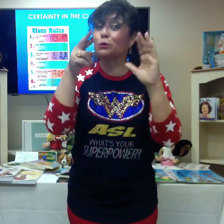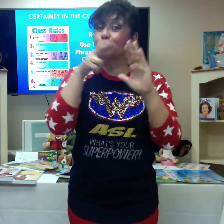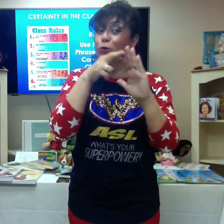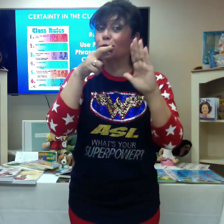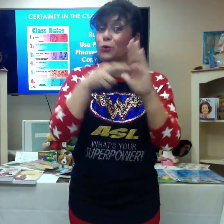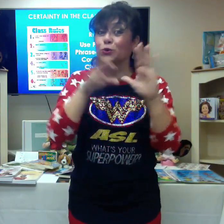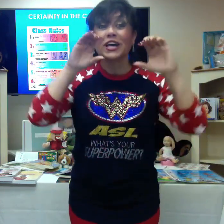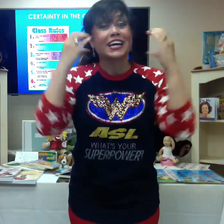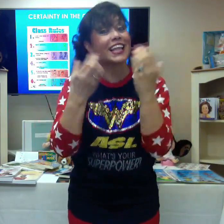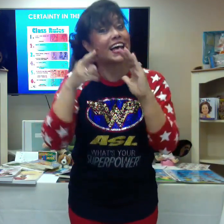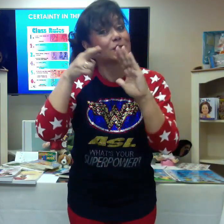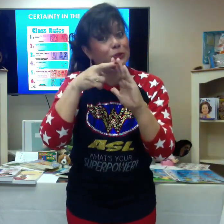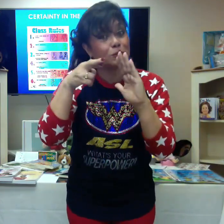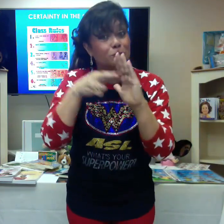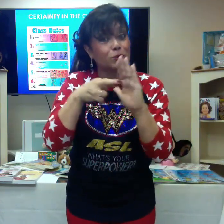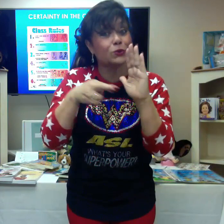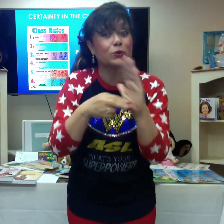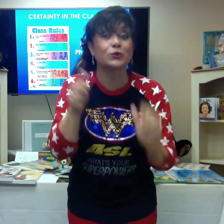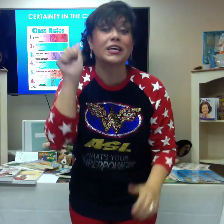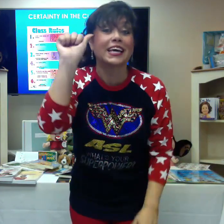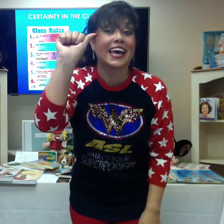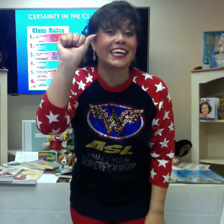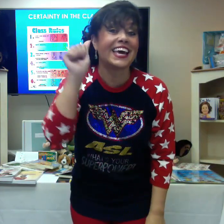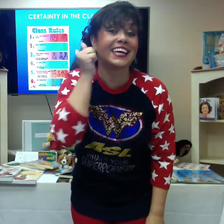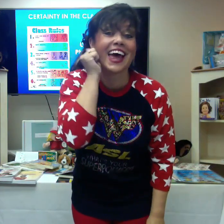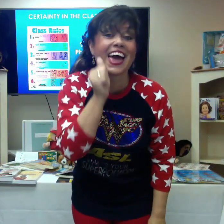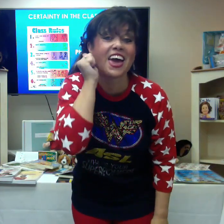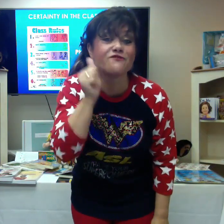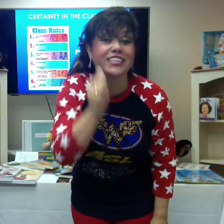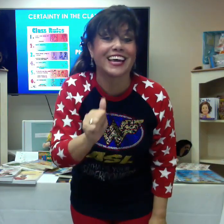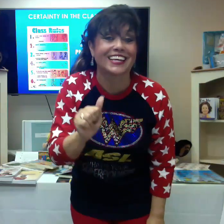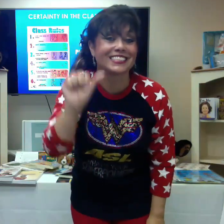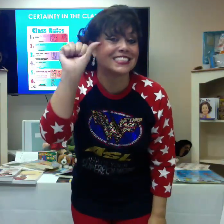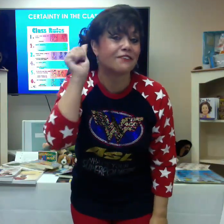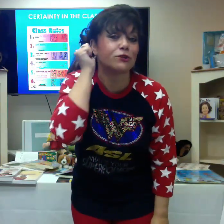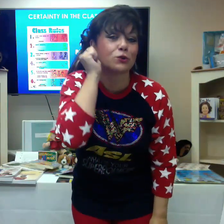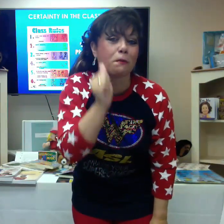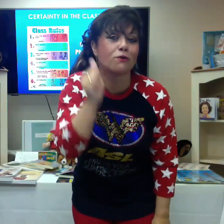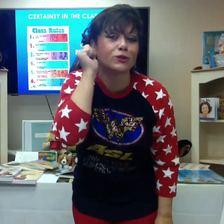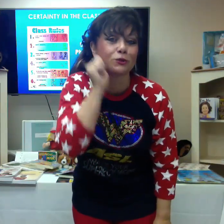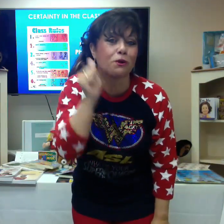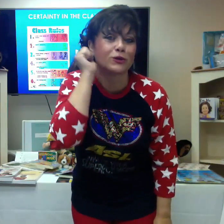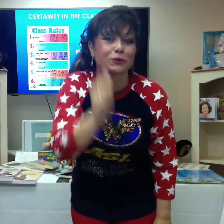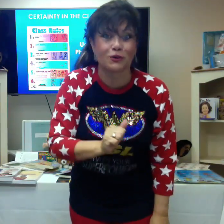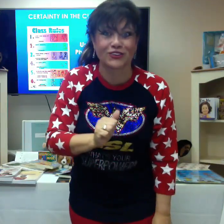Classroom rules, classroom rules. A hand every day. This is time for tomorrow, tomorrow, tomorrow.